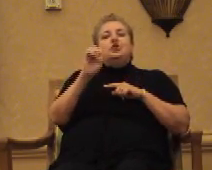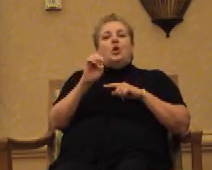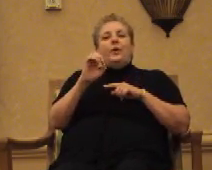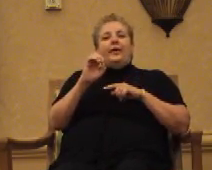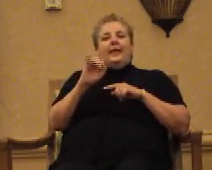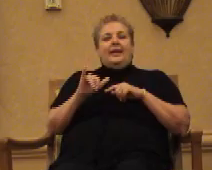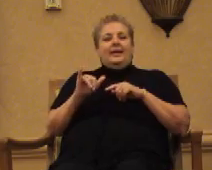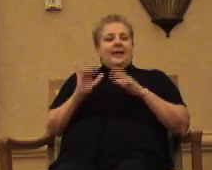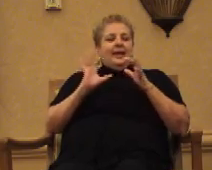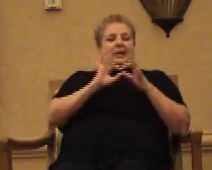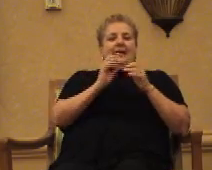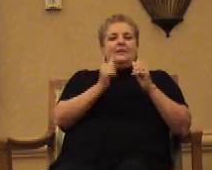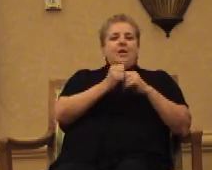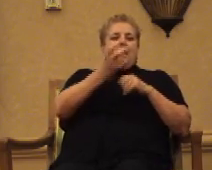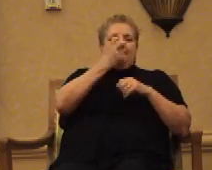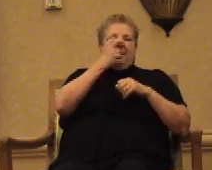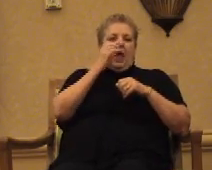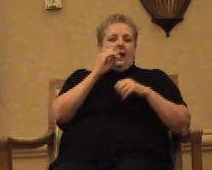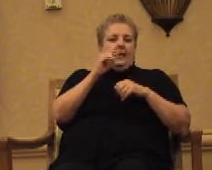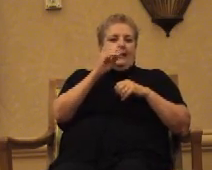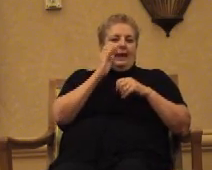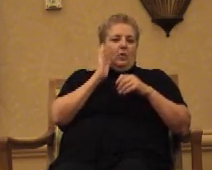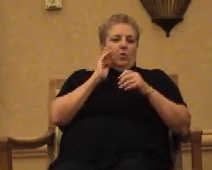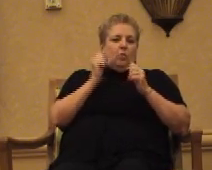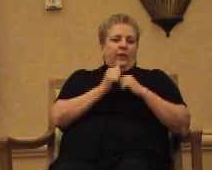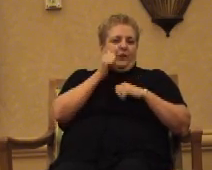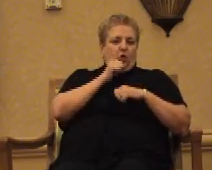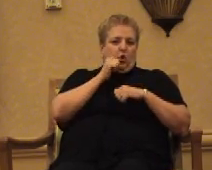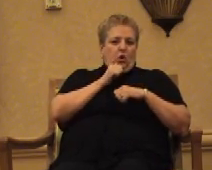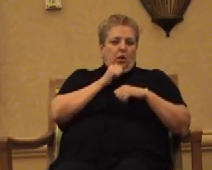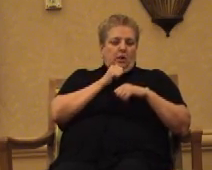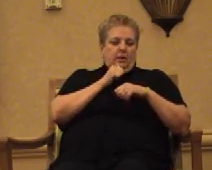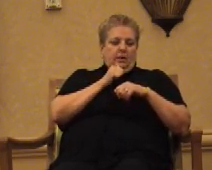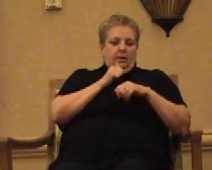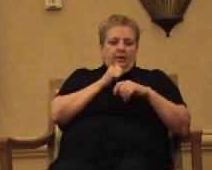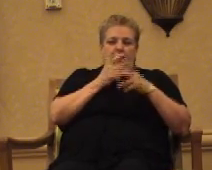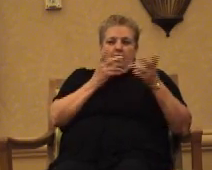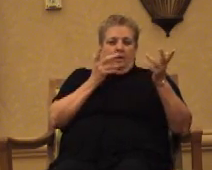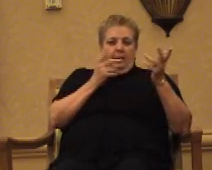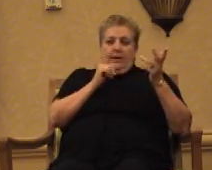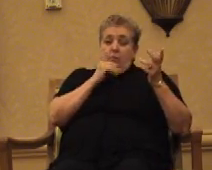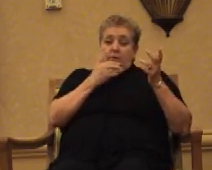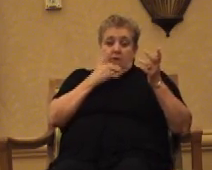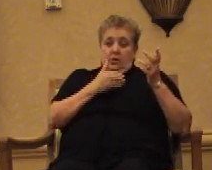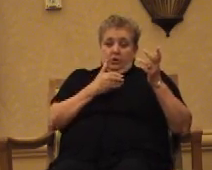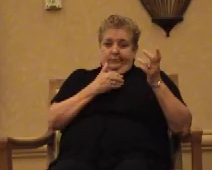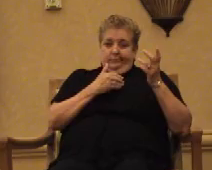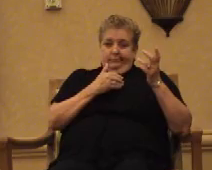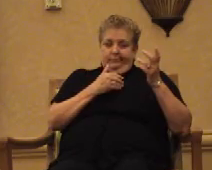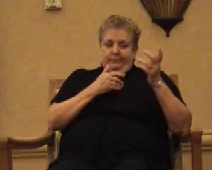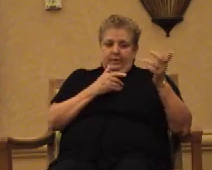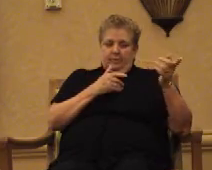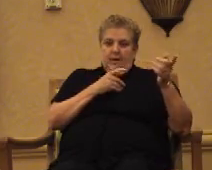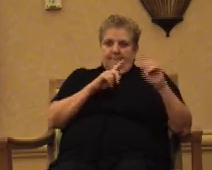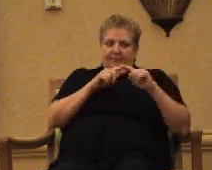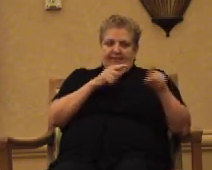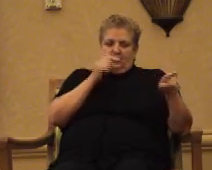girl. Let's just say I wasn't a good catch, and no one was hooking me up with anybody. And I went out with this girl, and she was pretty and cute and had